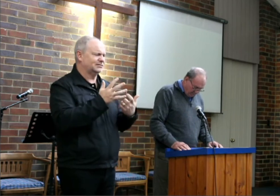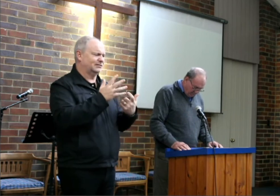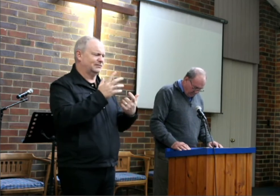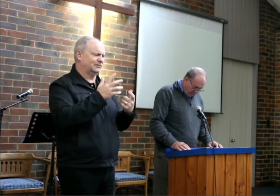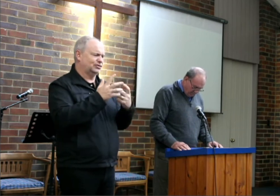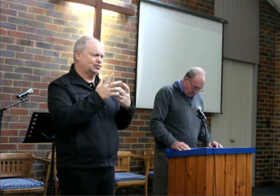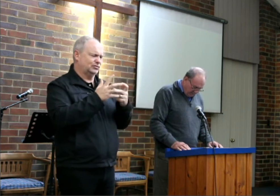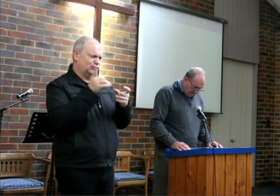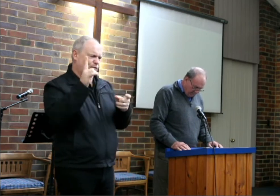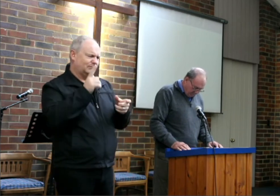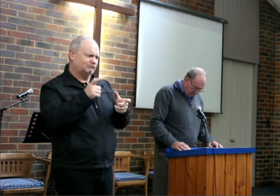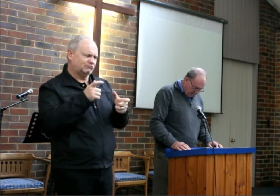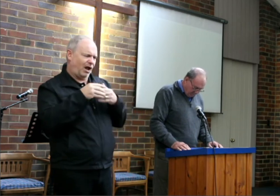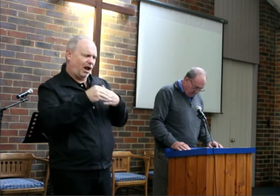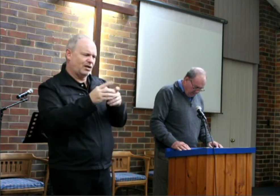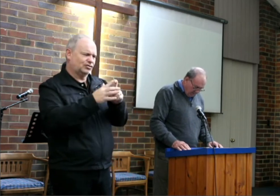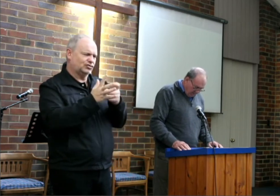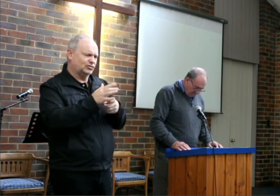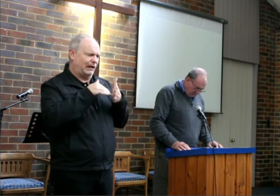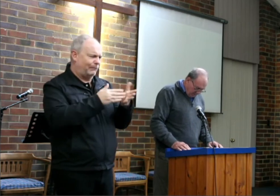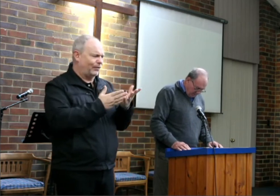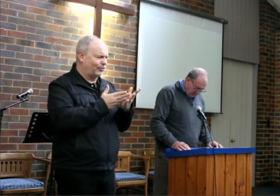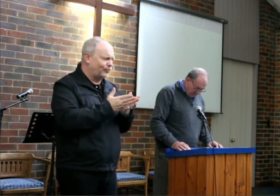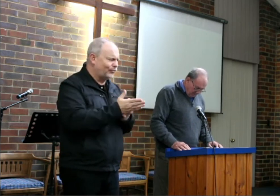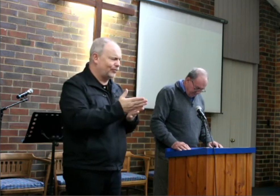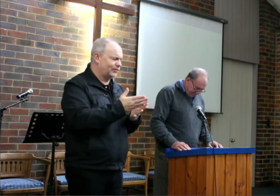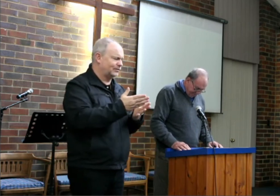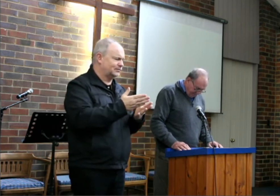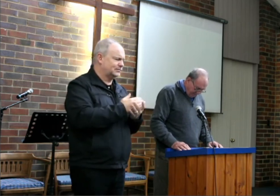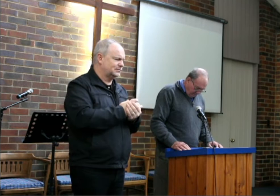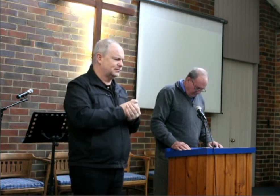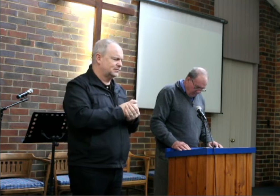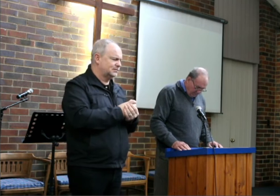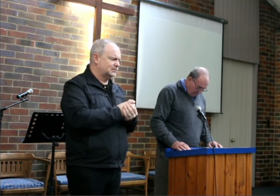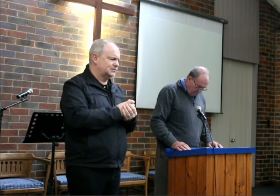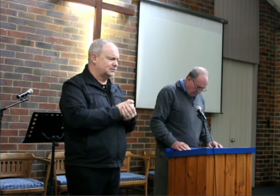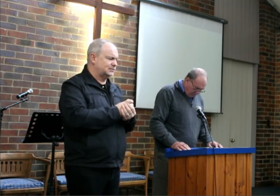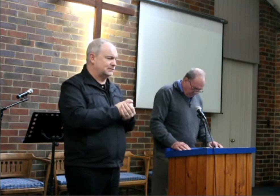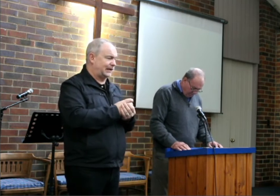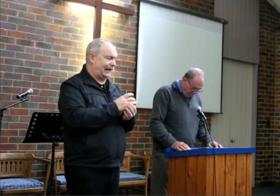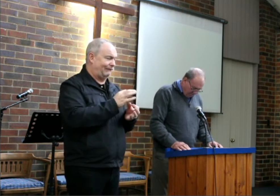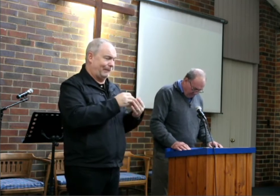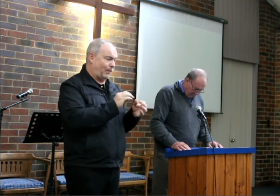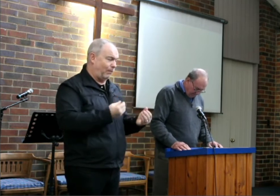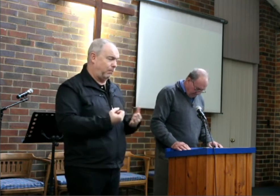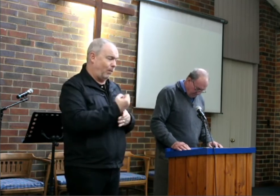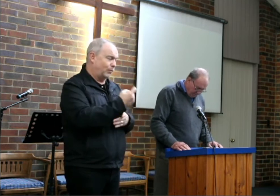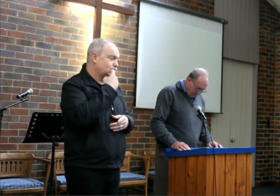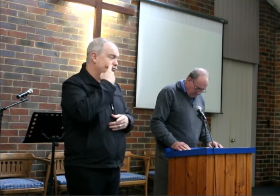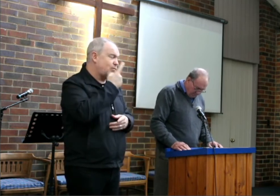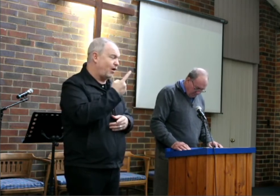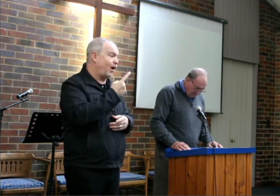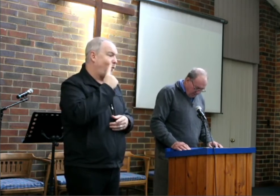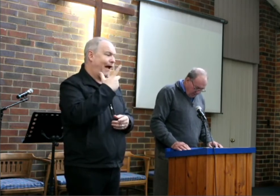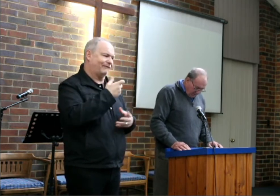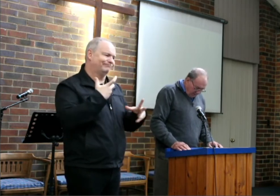and that everything will take its natural course, and that if she doesn't, if the baby's not born by tomorrow, she will be